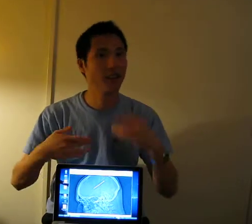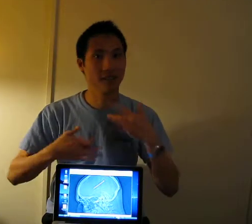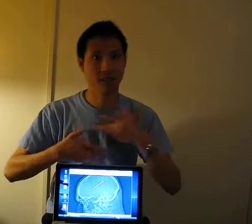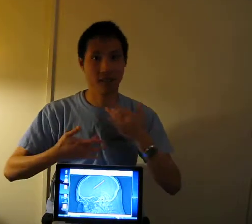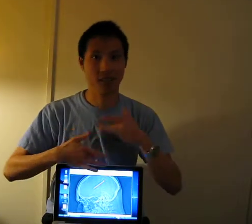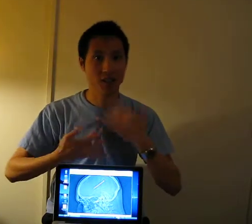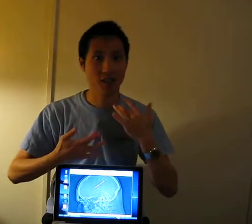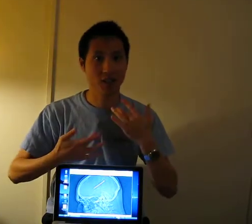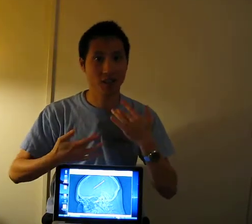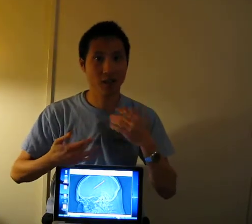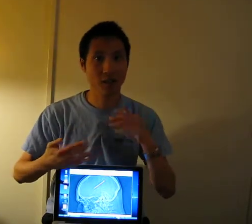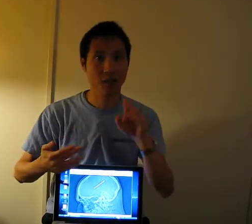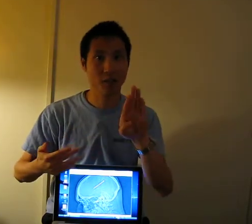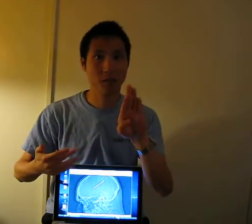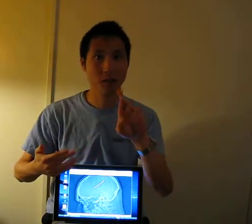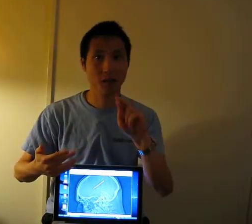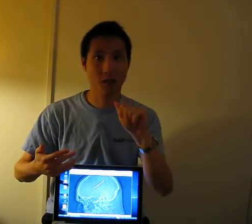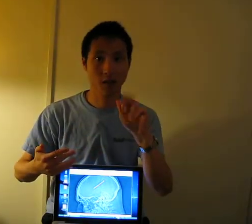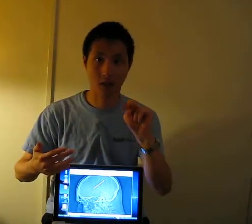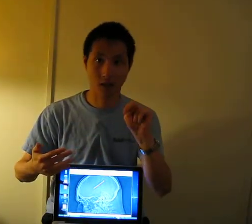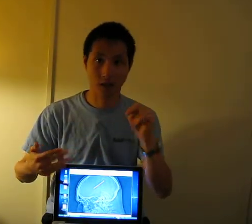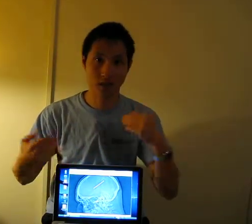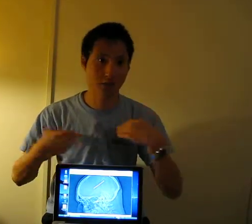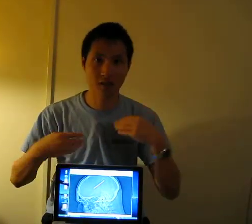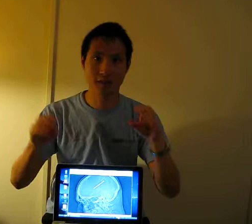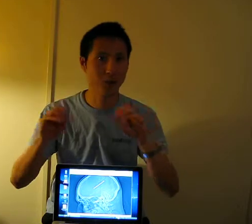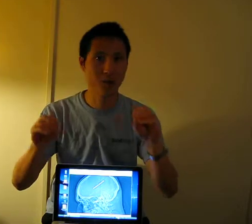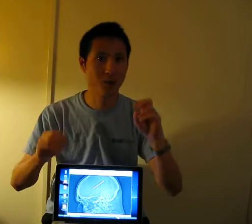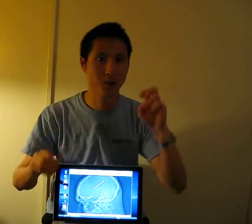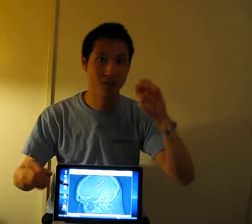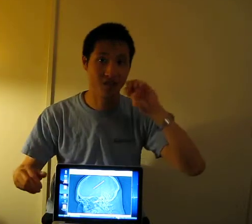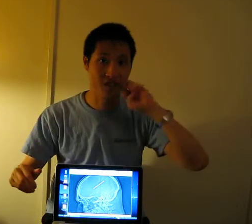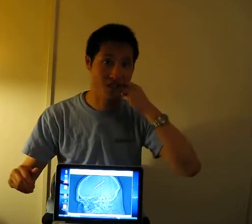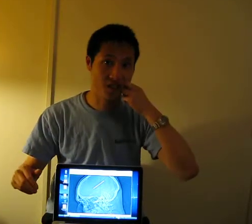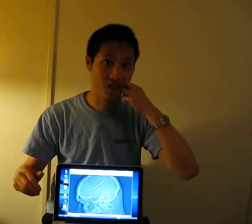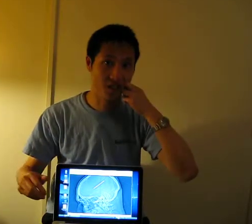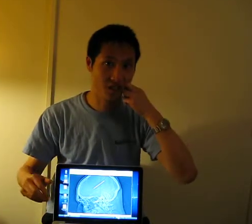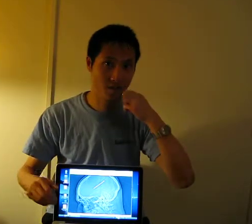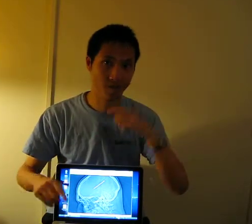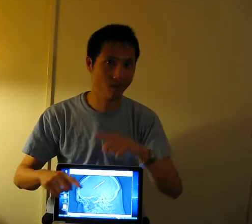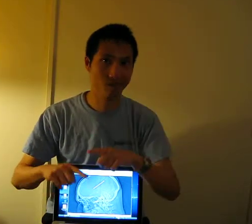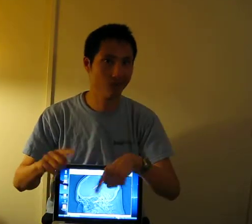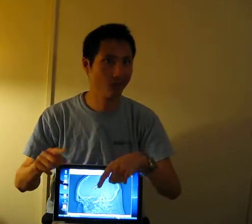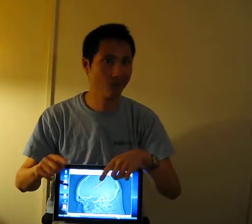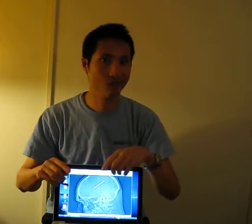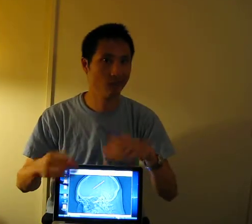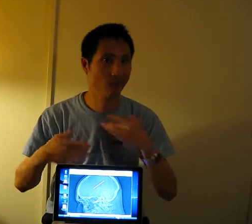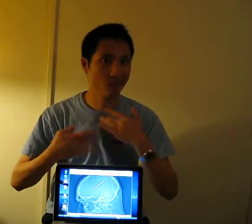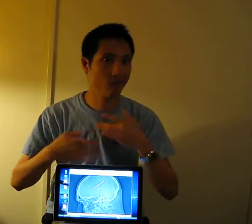Why? Because he couldn't feel it. The brain contains no nerves. Can't feel it.